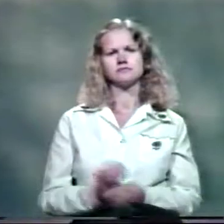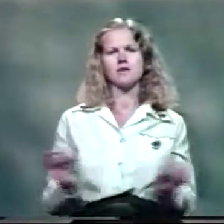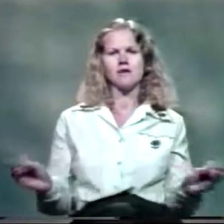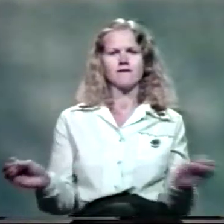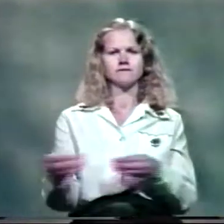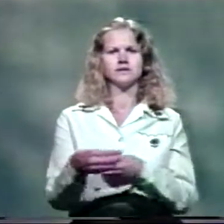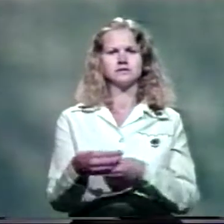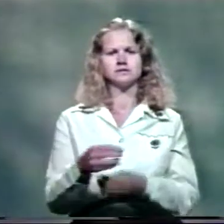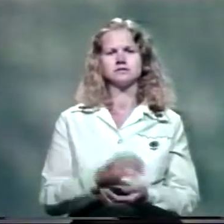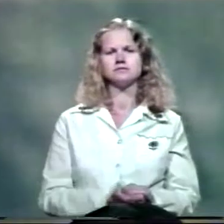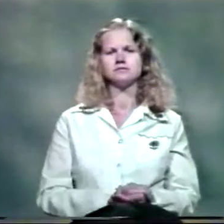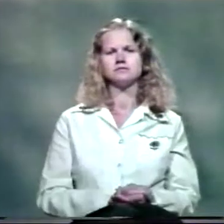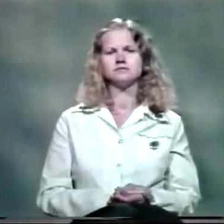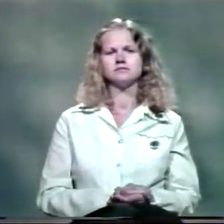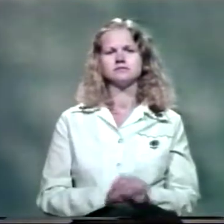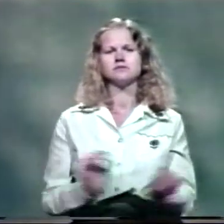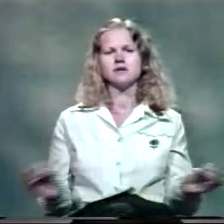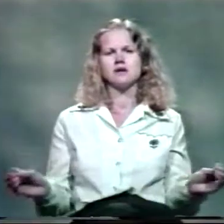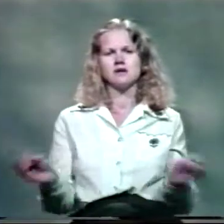Office. Office.